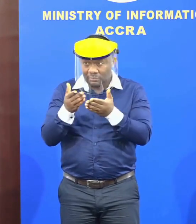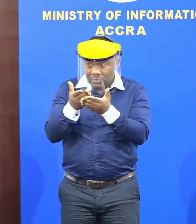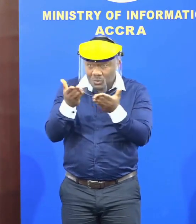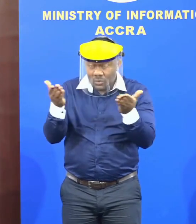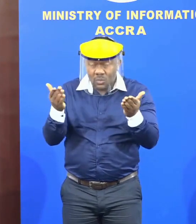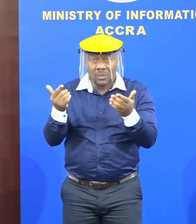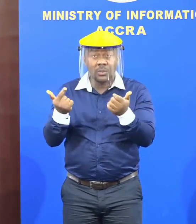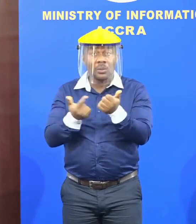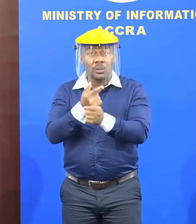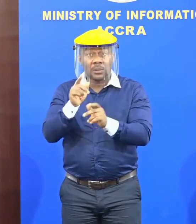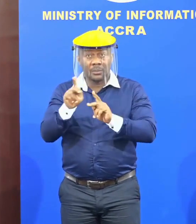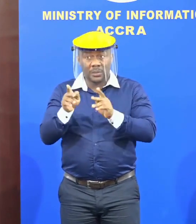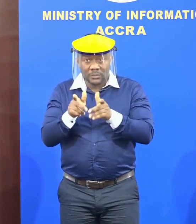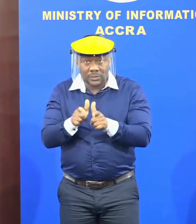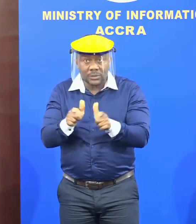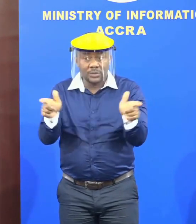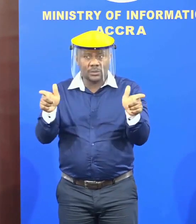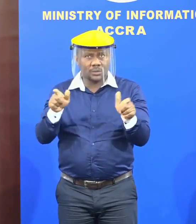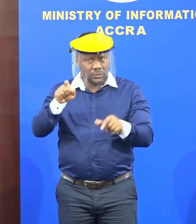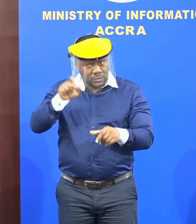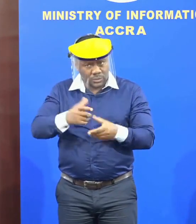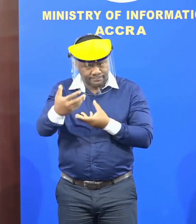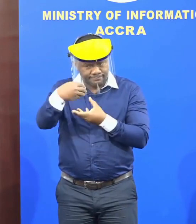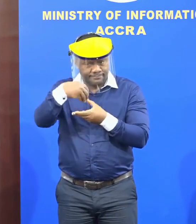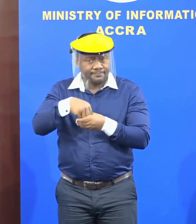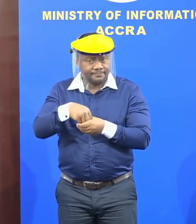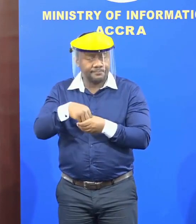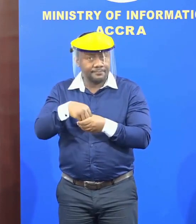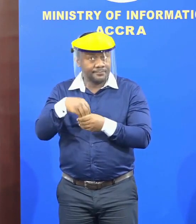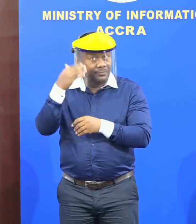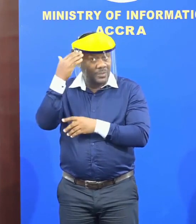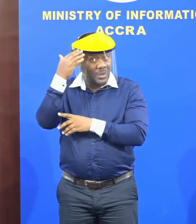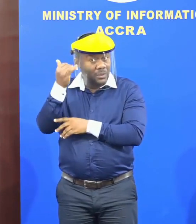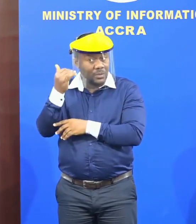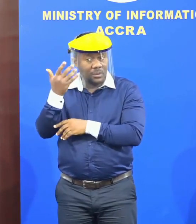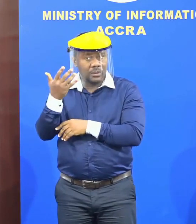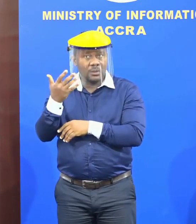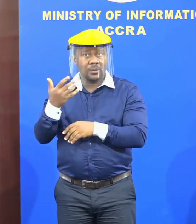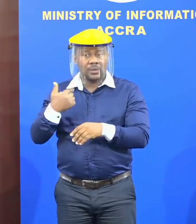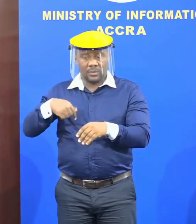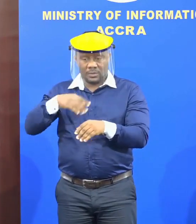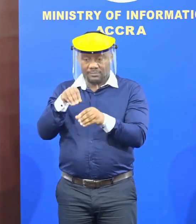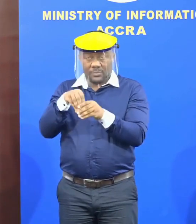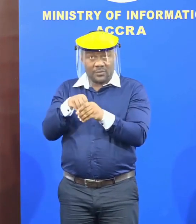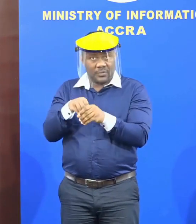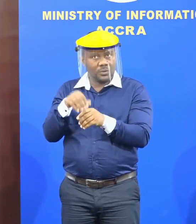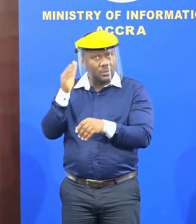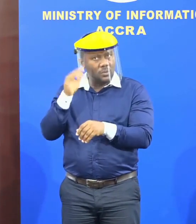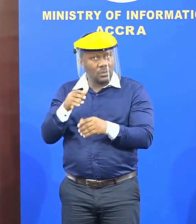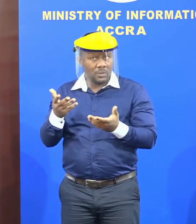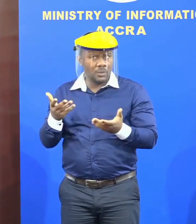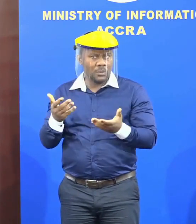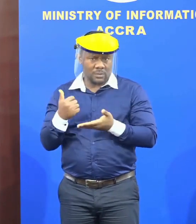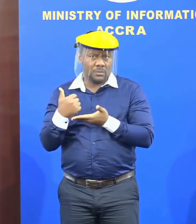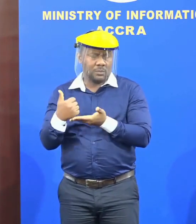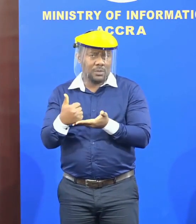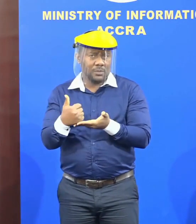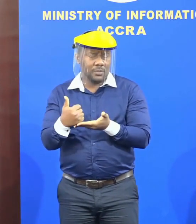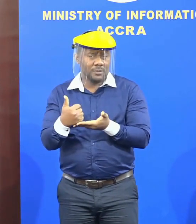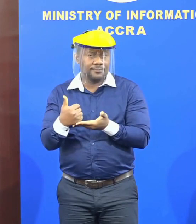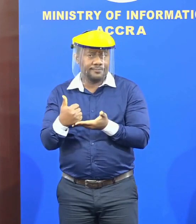participate in this very important national assignment. Because if we all join this very important national assignment, It goes a long way